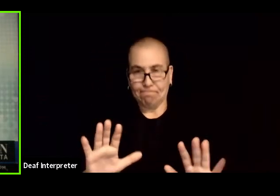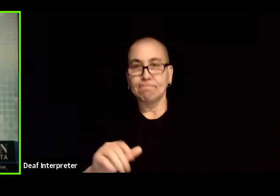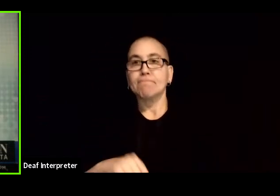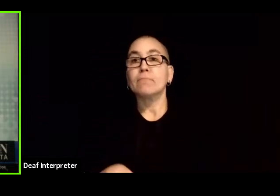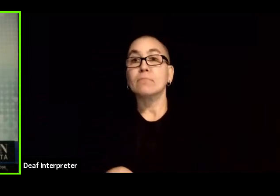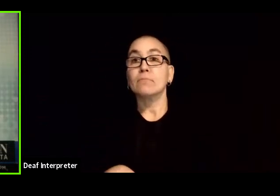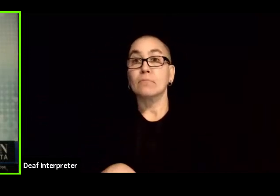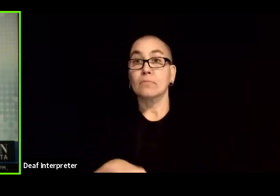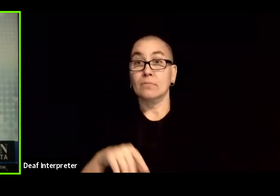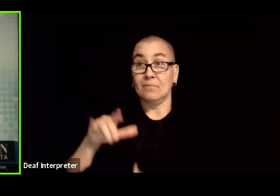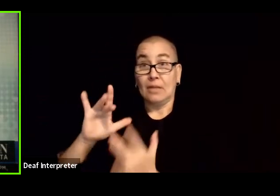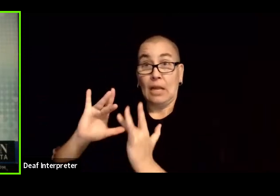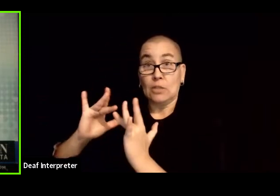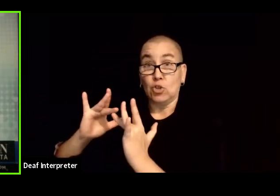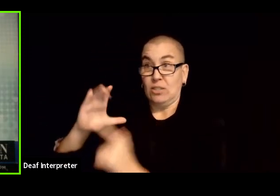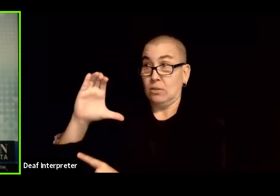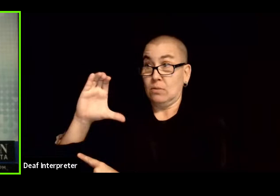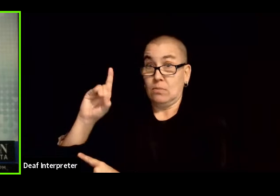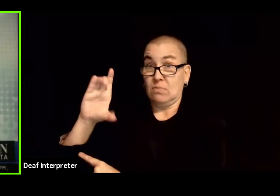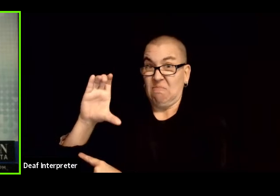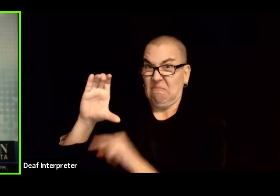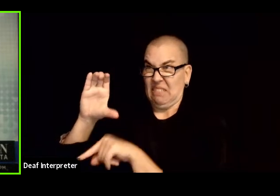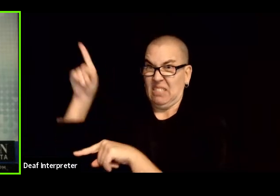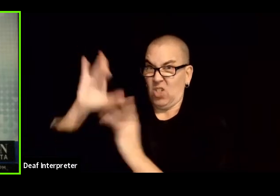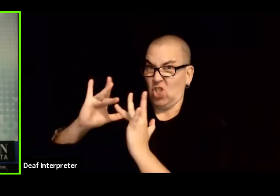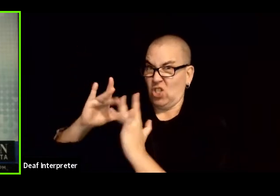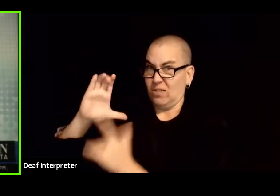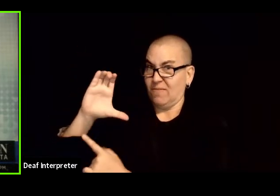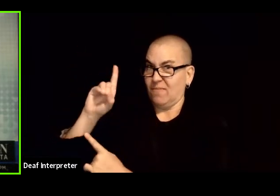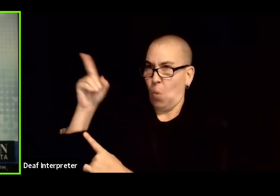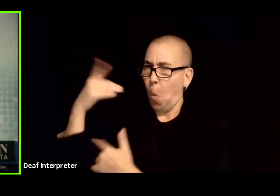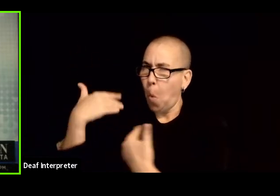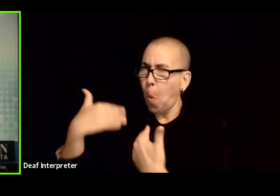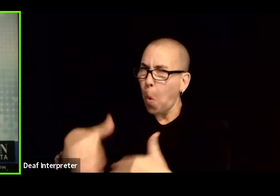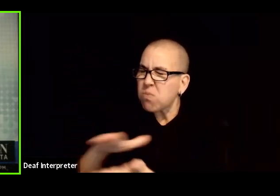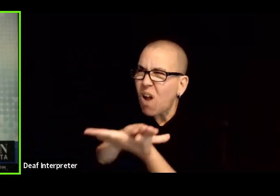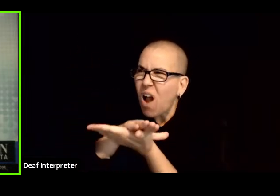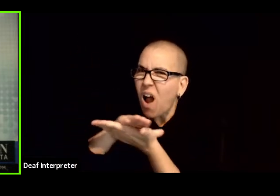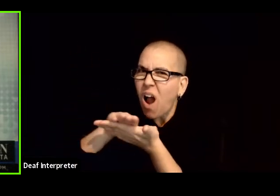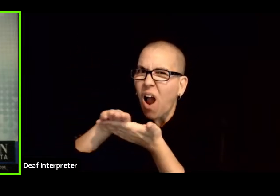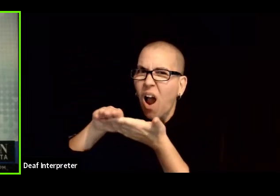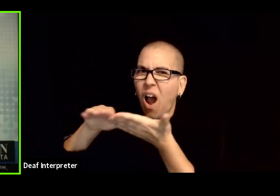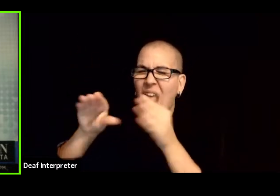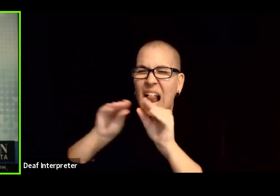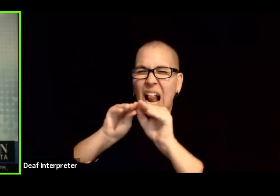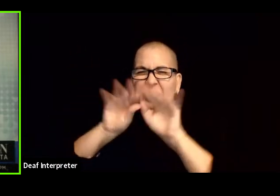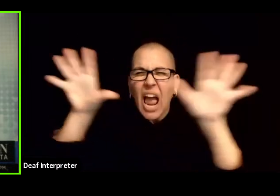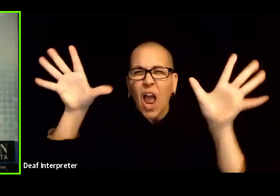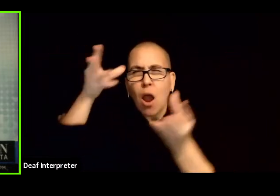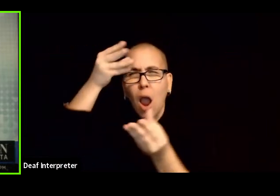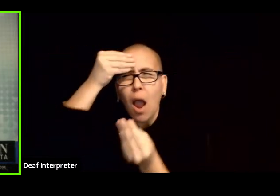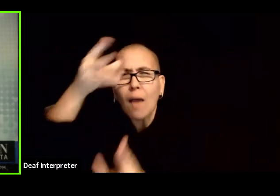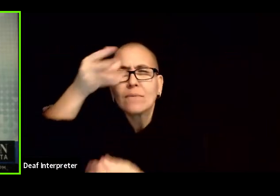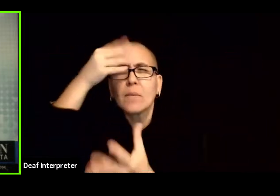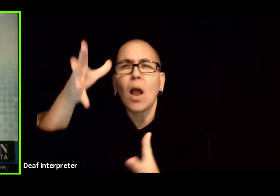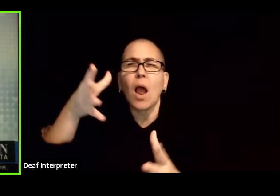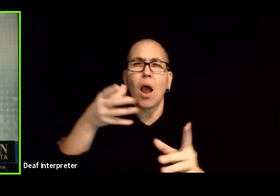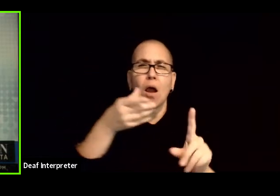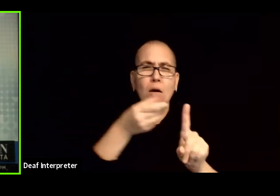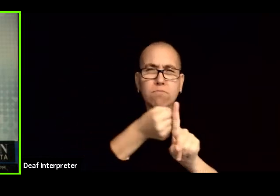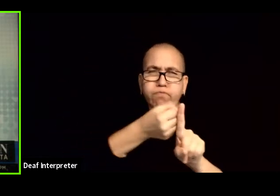nice information related to all of our fall and winter holidays. And the way that they